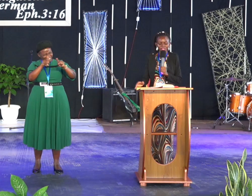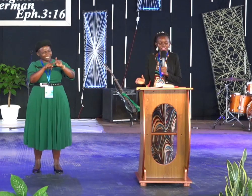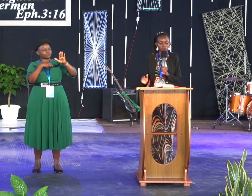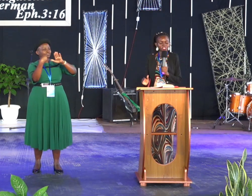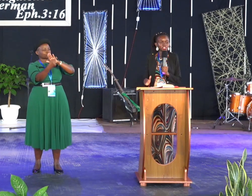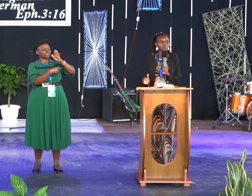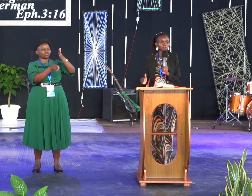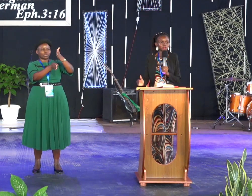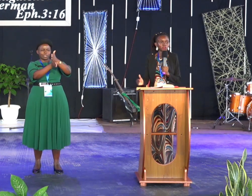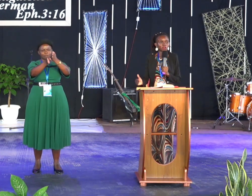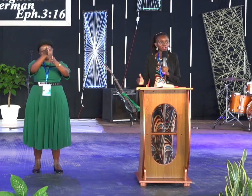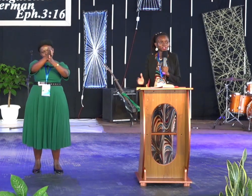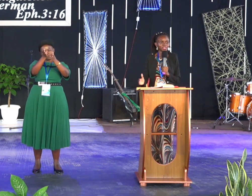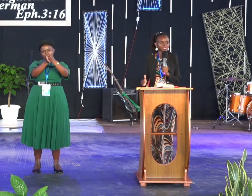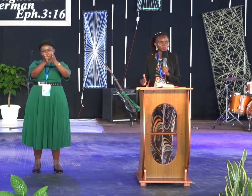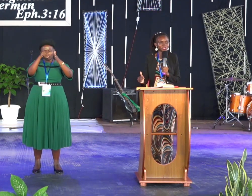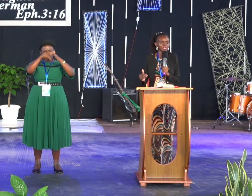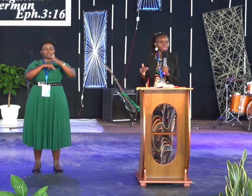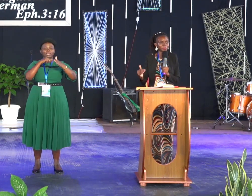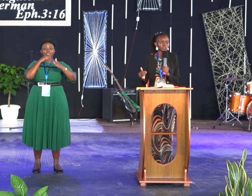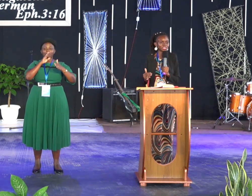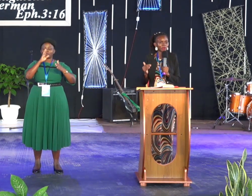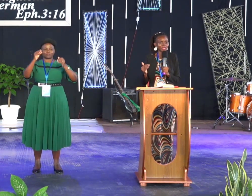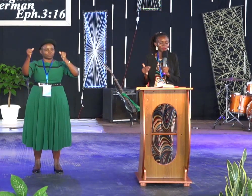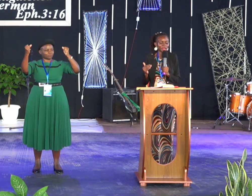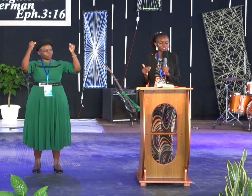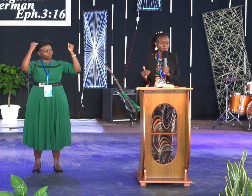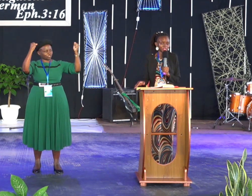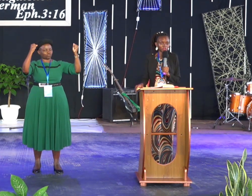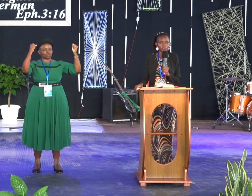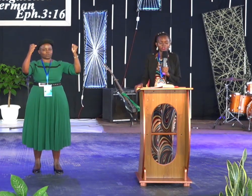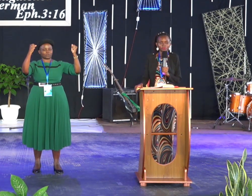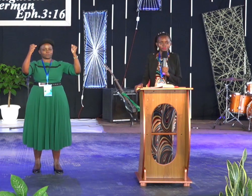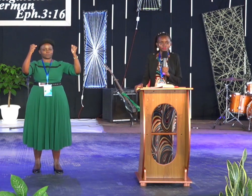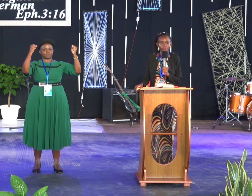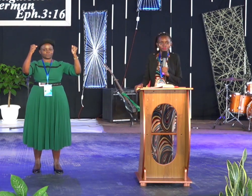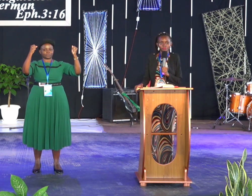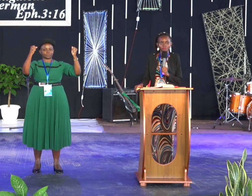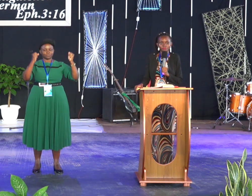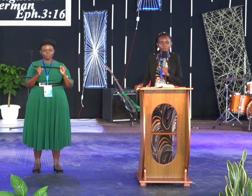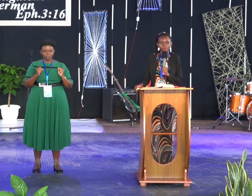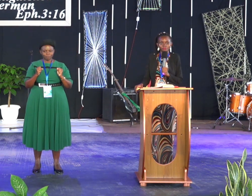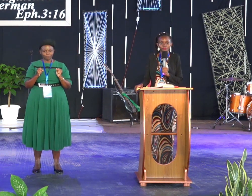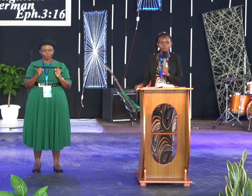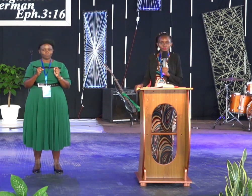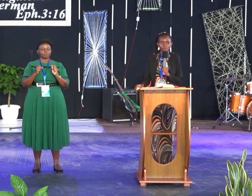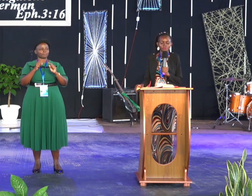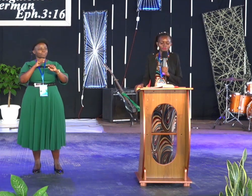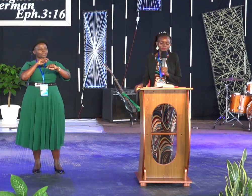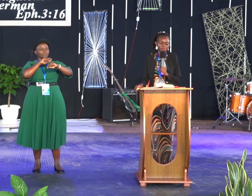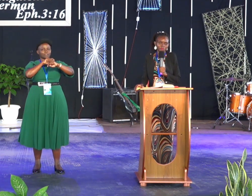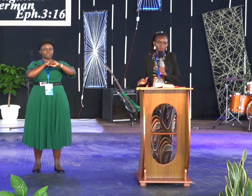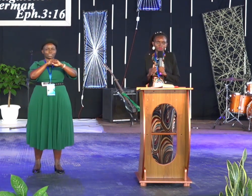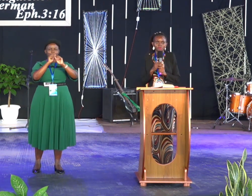ow'amaanyi. The situations we go through, God uses them to see that he builds our inner man to be strong. Bwe tuba tusaba mu sizoni eno